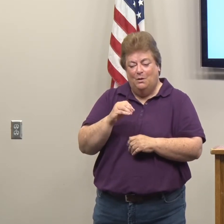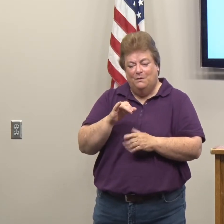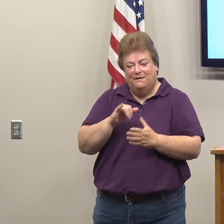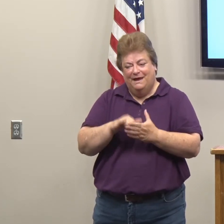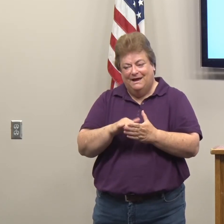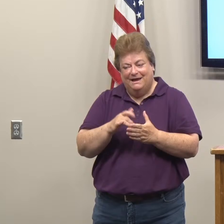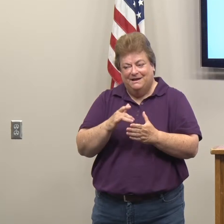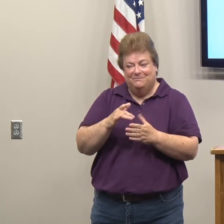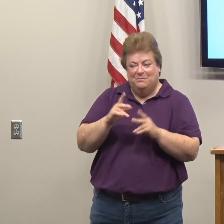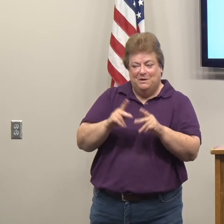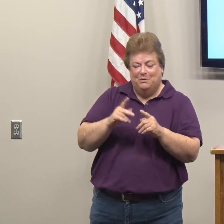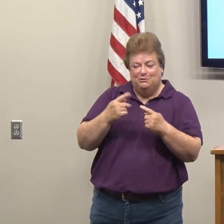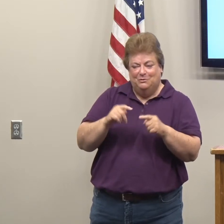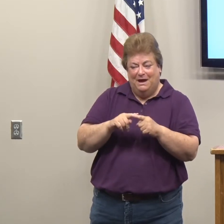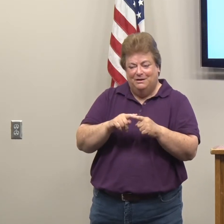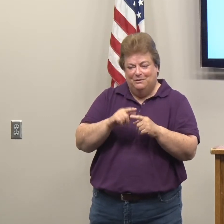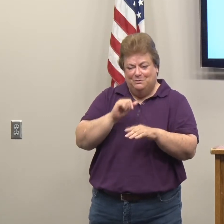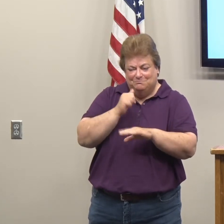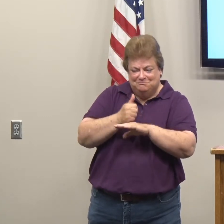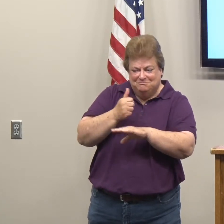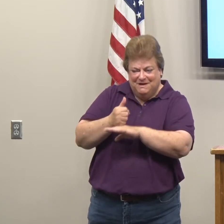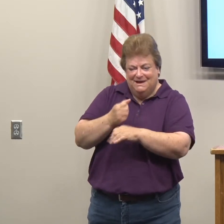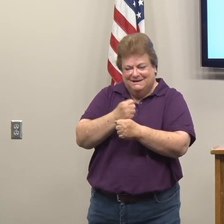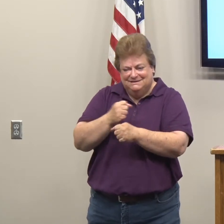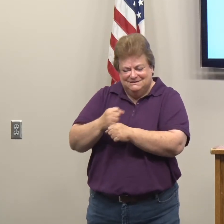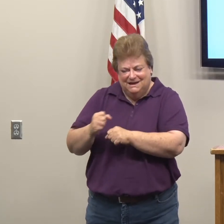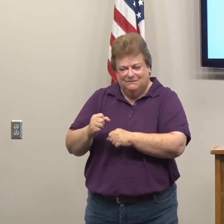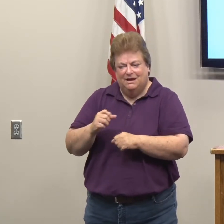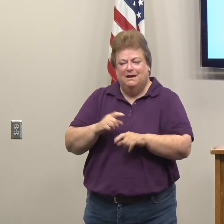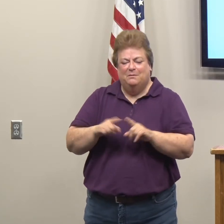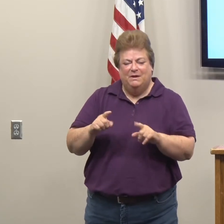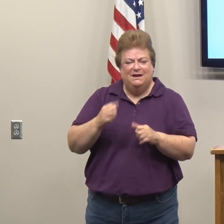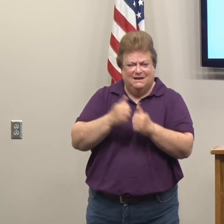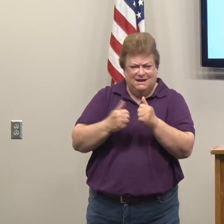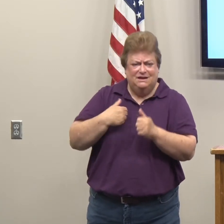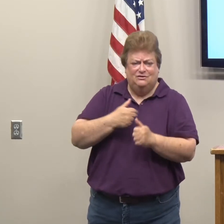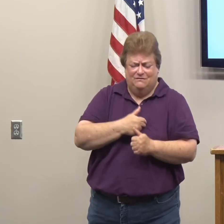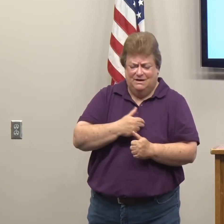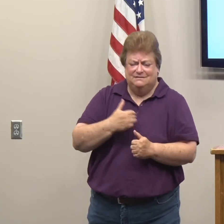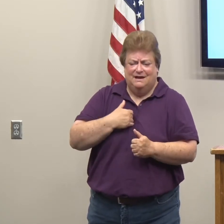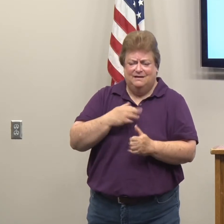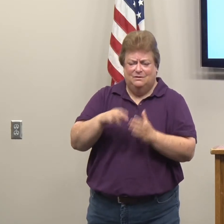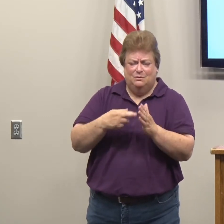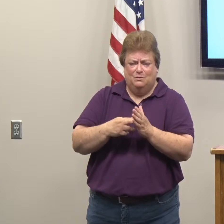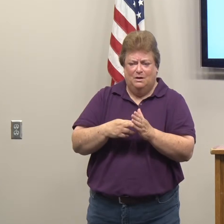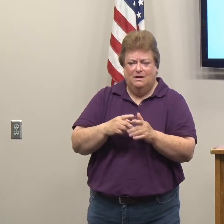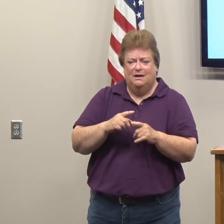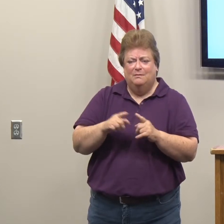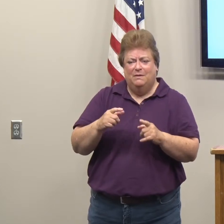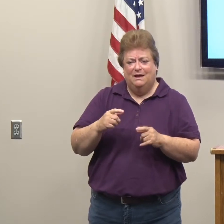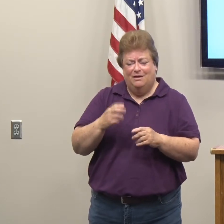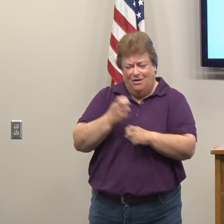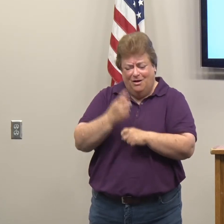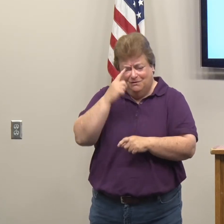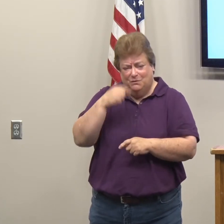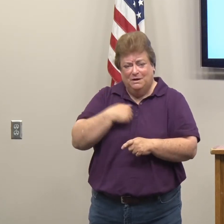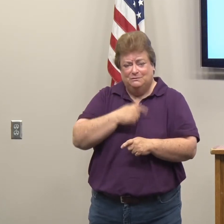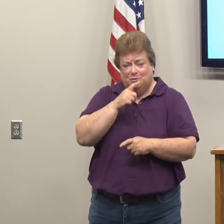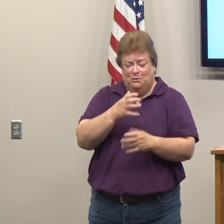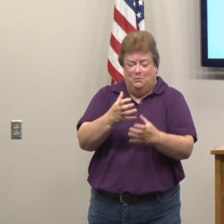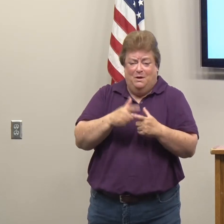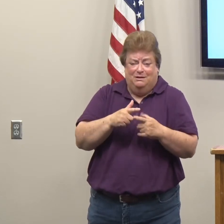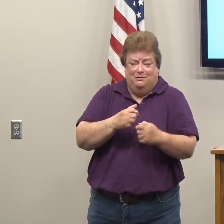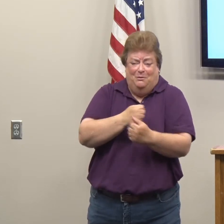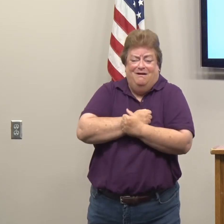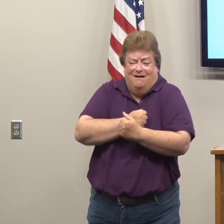precautions that others had worked so hard to put in place. So again, each of us has a role to play. And it's hard for those of us who love to give hugs, but this is a time to